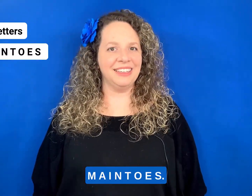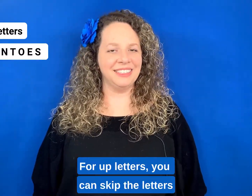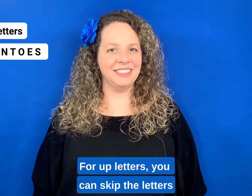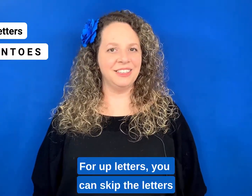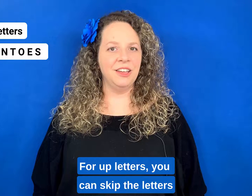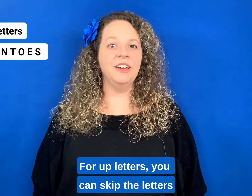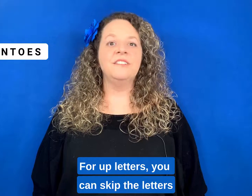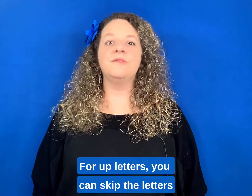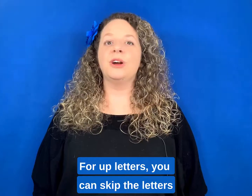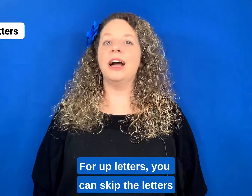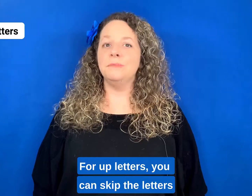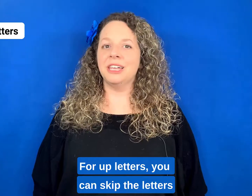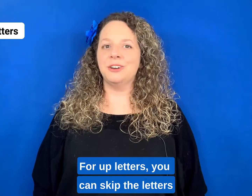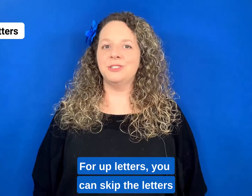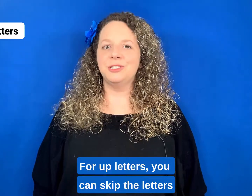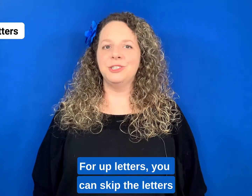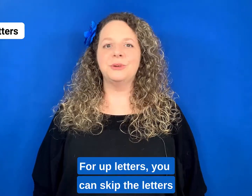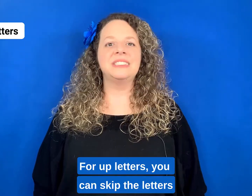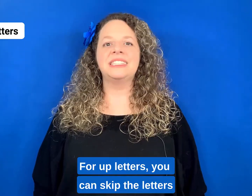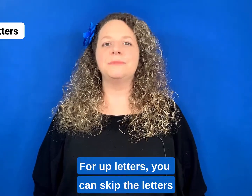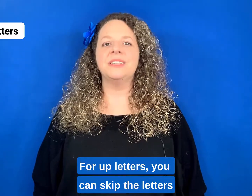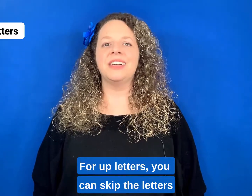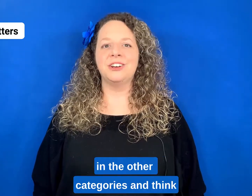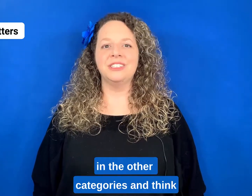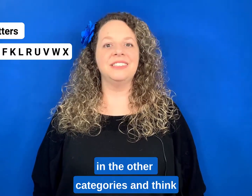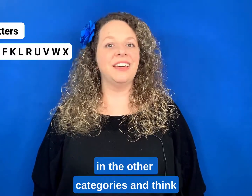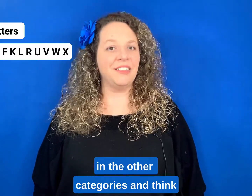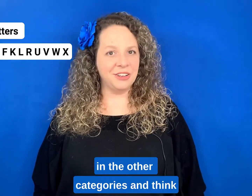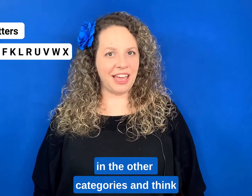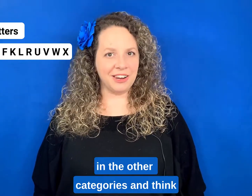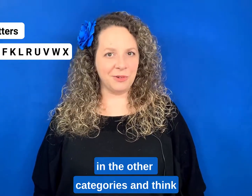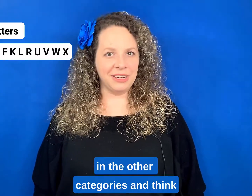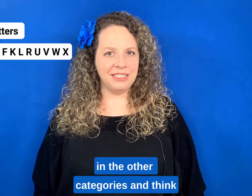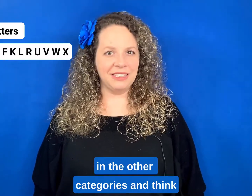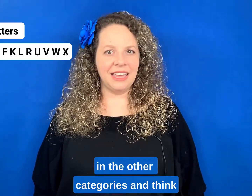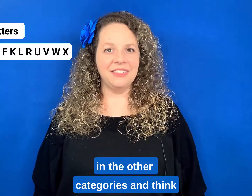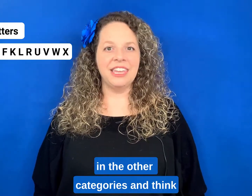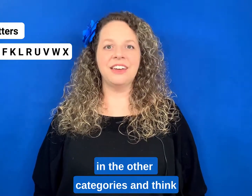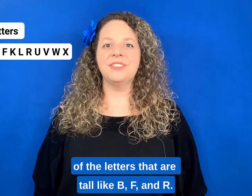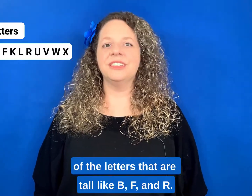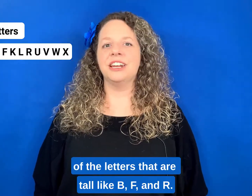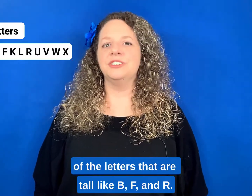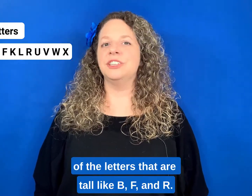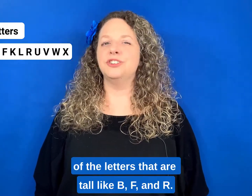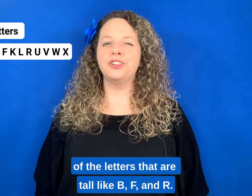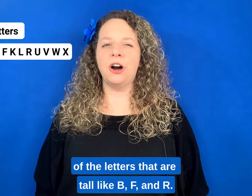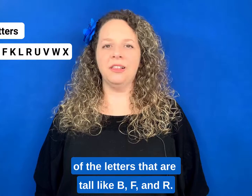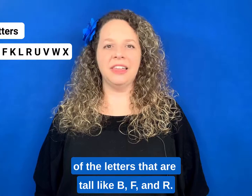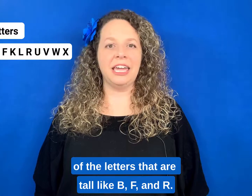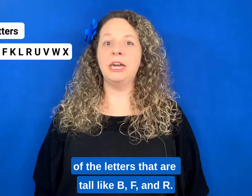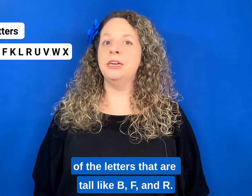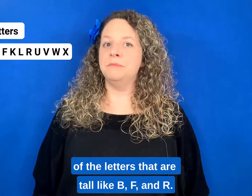M-A-I-N-T-O-E-S. For up letters, you can skip the letters in the other categories and think of the letters that are tall, like